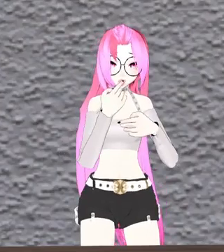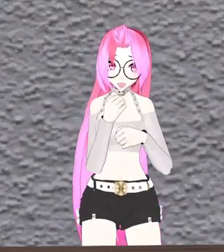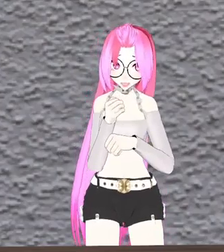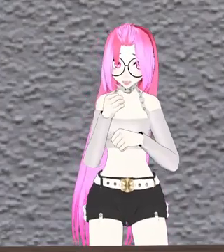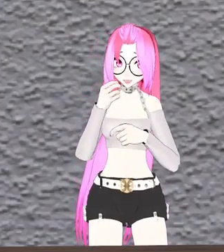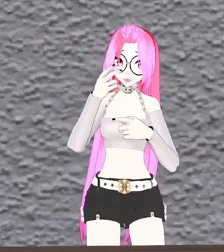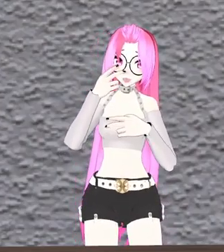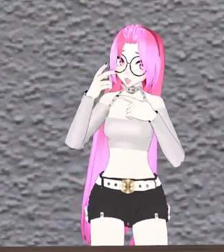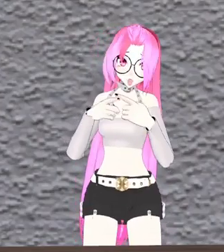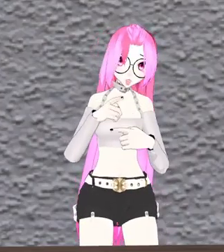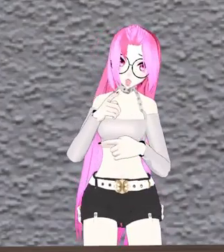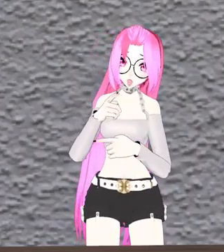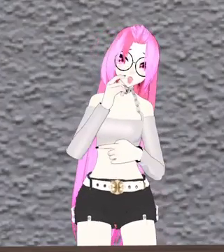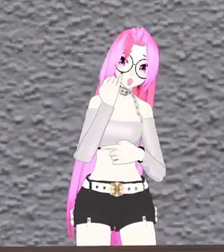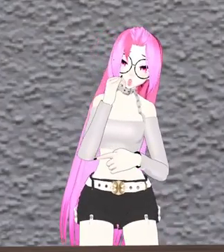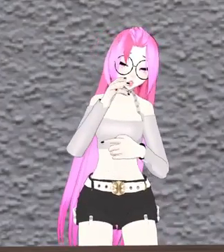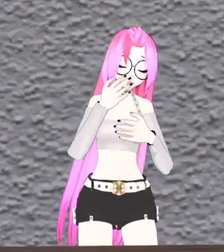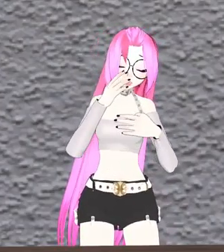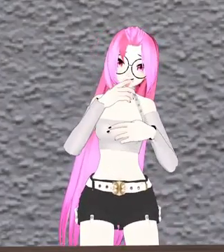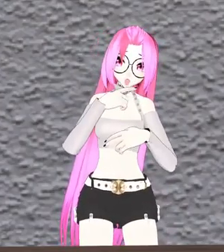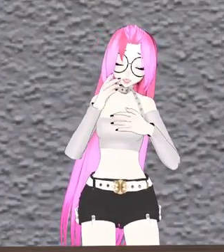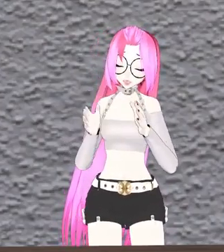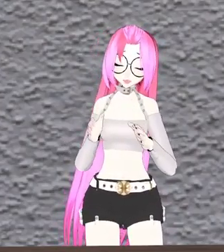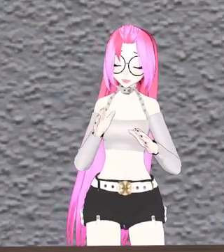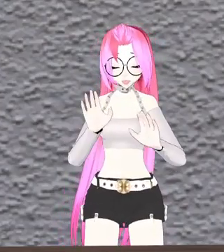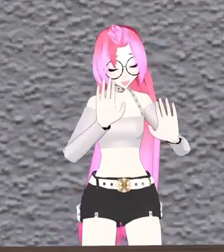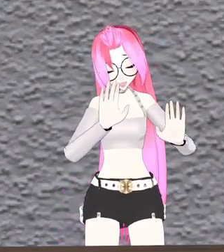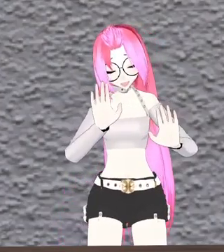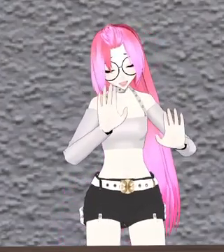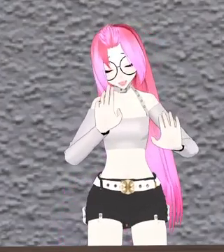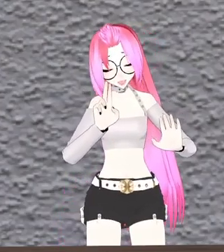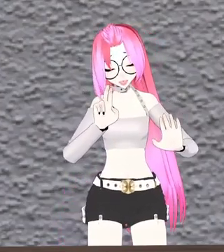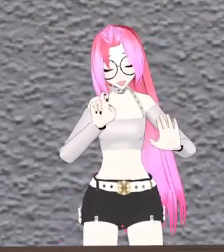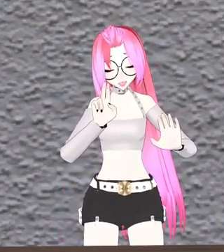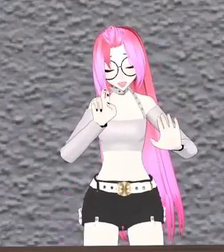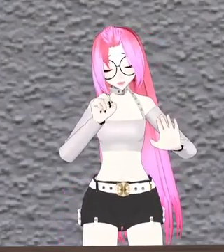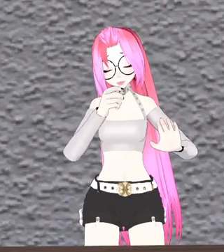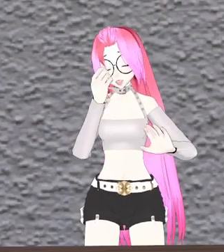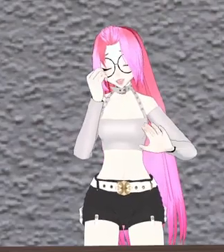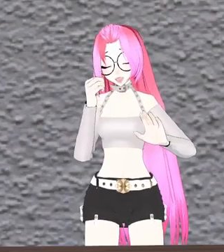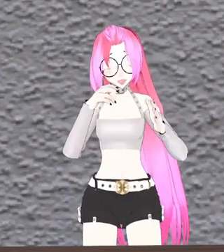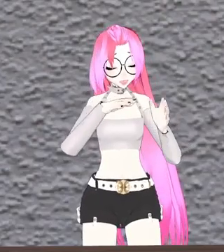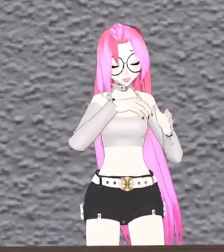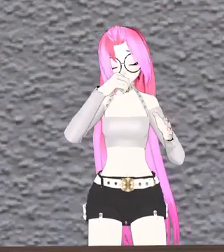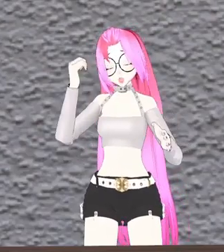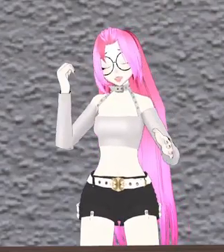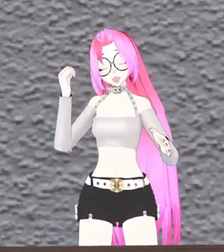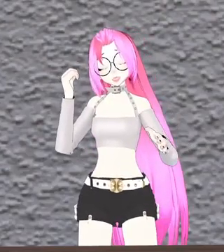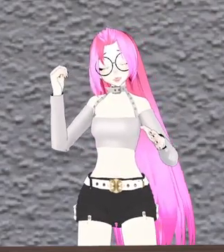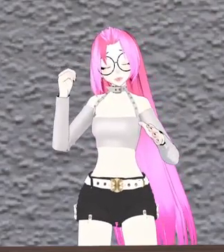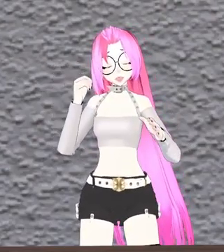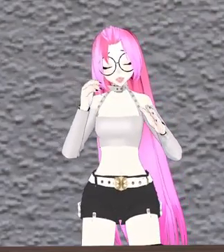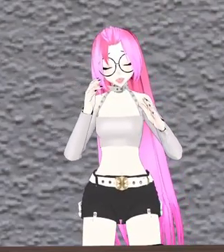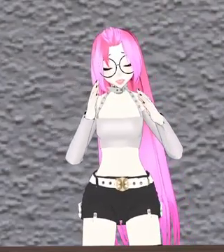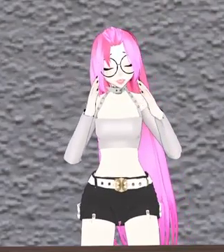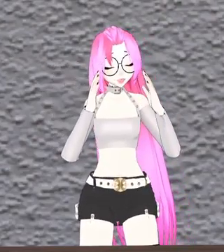make your name sign. If you are a hearing person, that's not something that you get to make. Because that just removes the whole